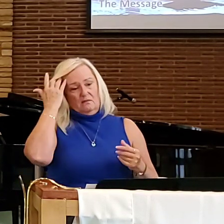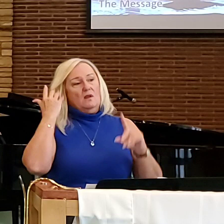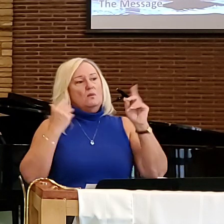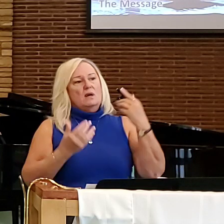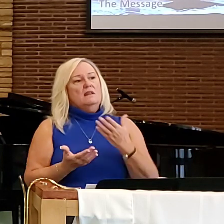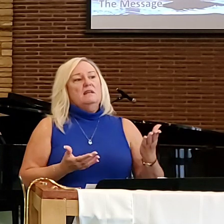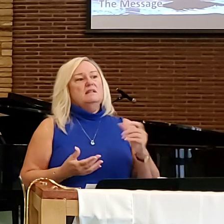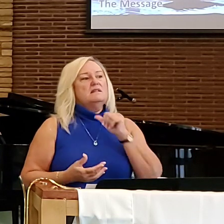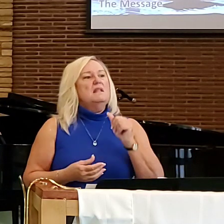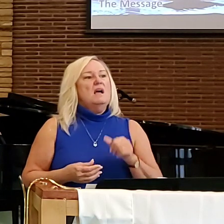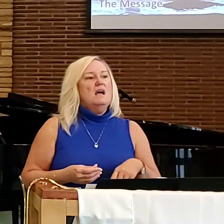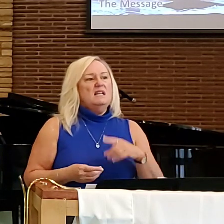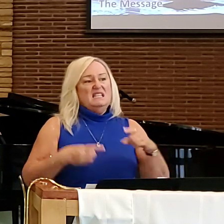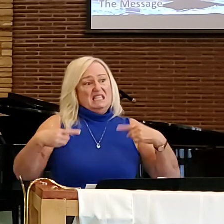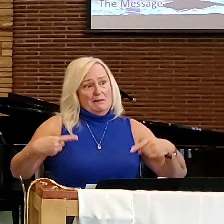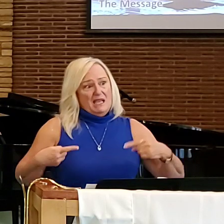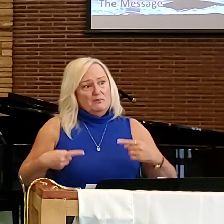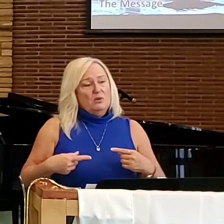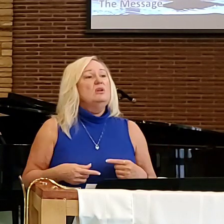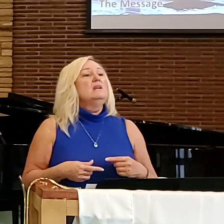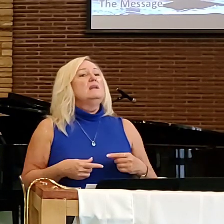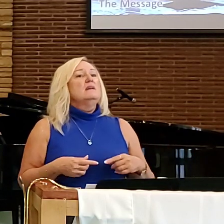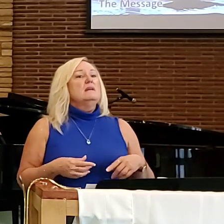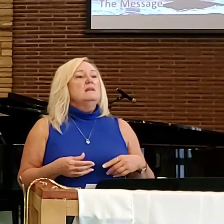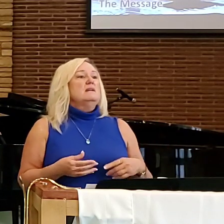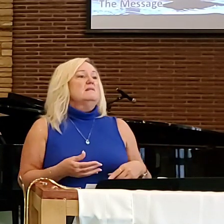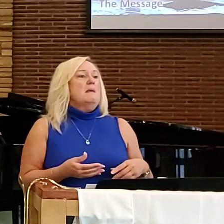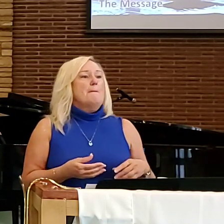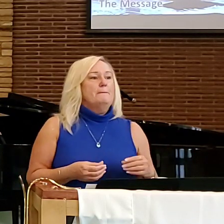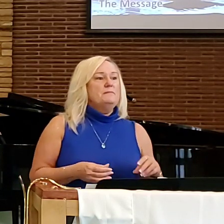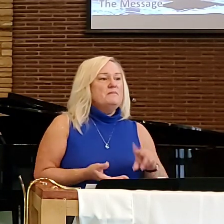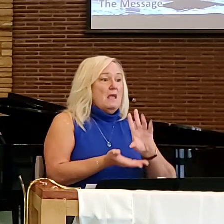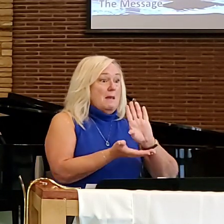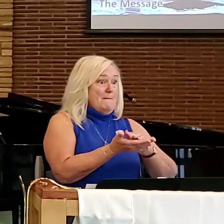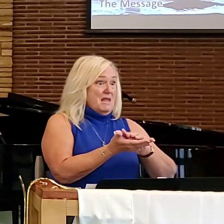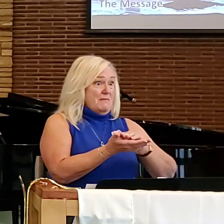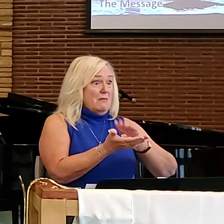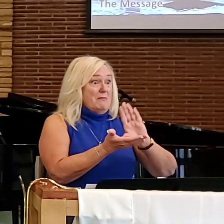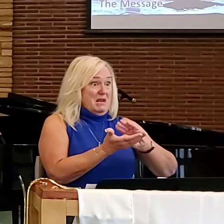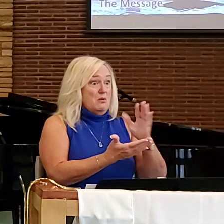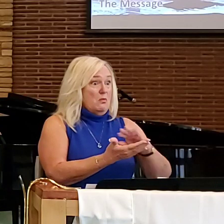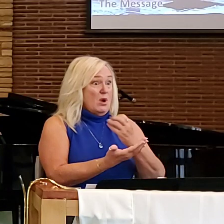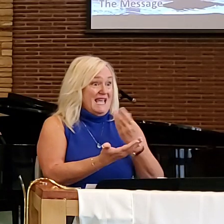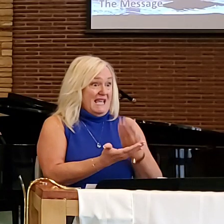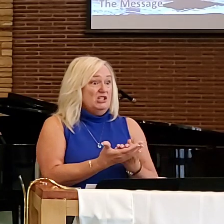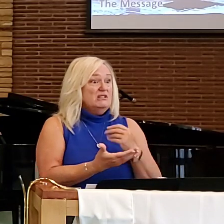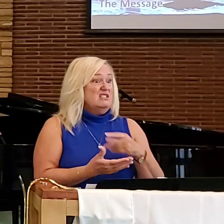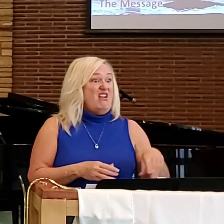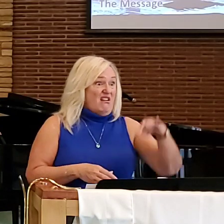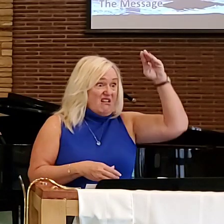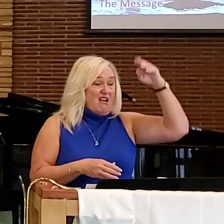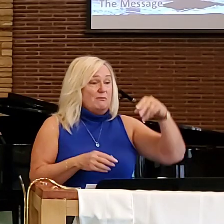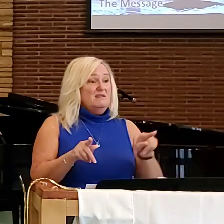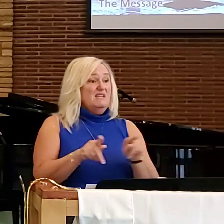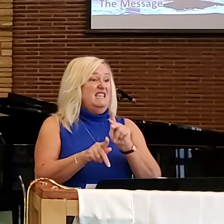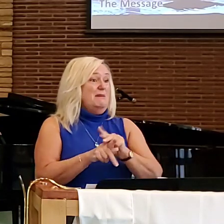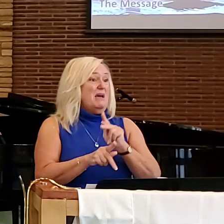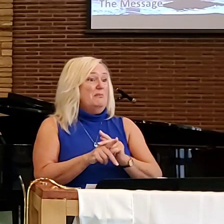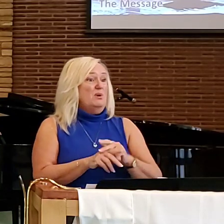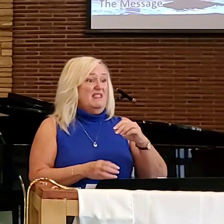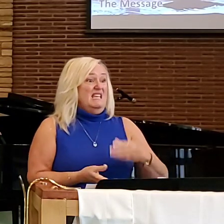One thing that's not debatable is the minimum wage has not gone up significantly to keep up with inflation in 30 years.